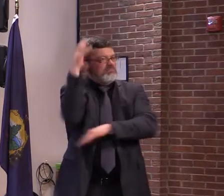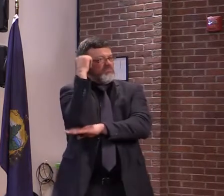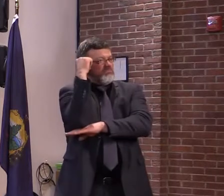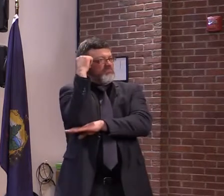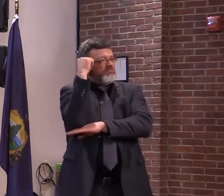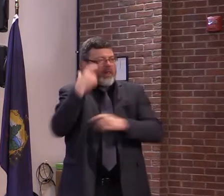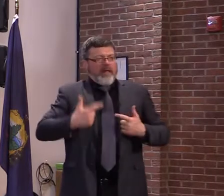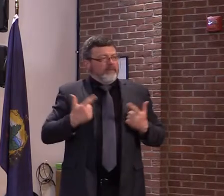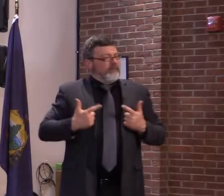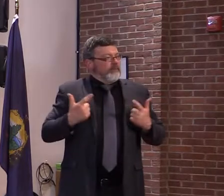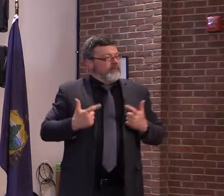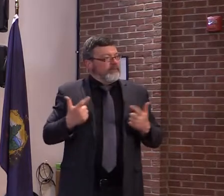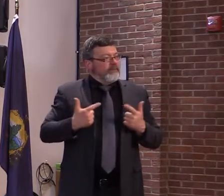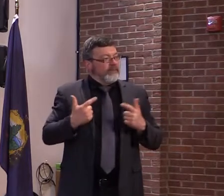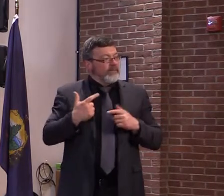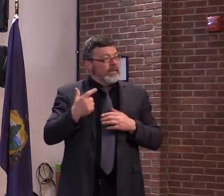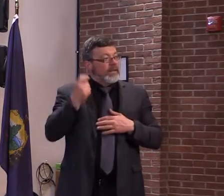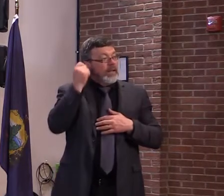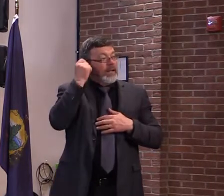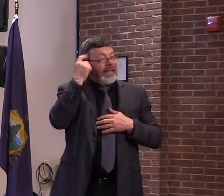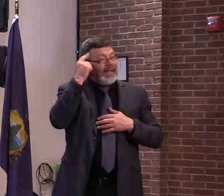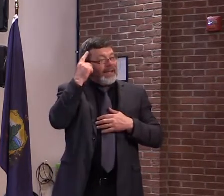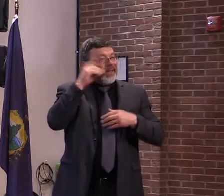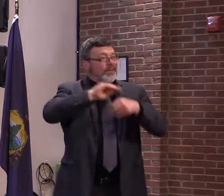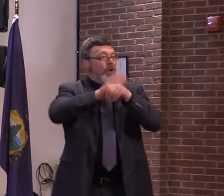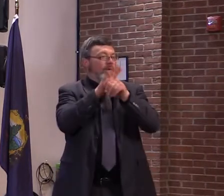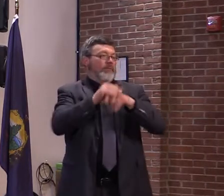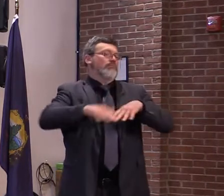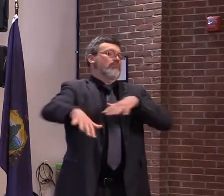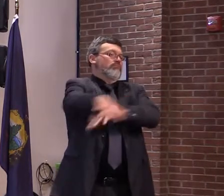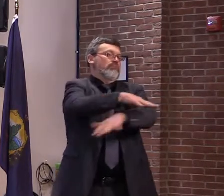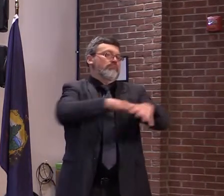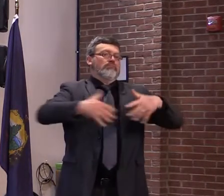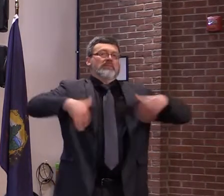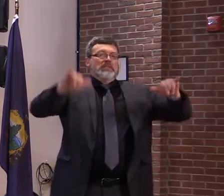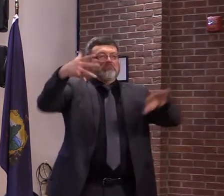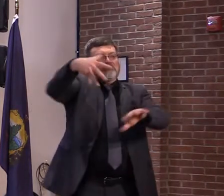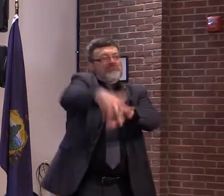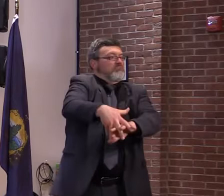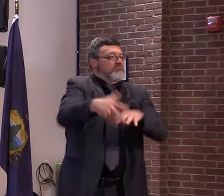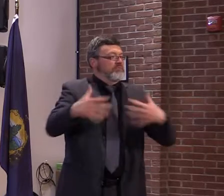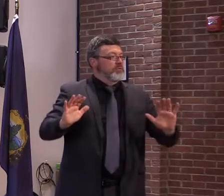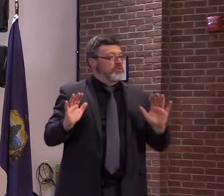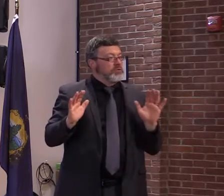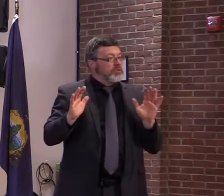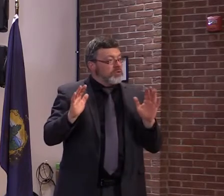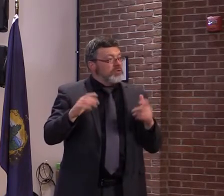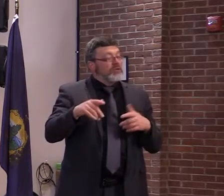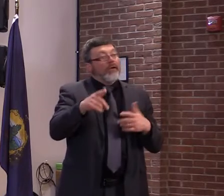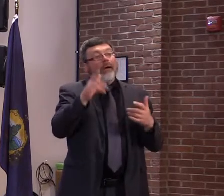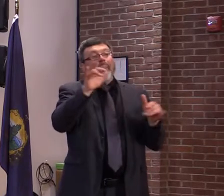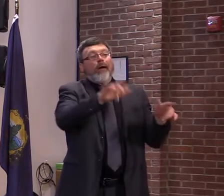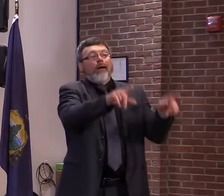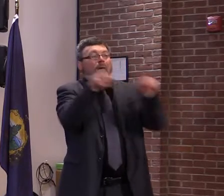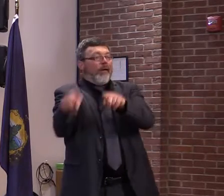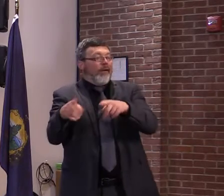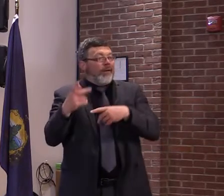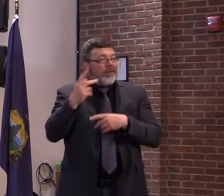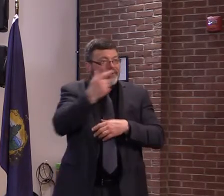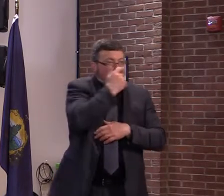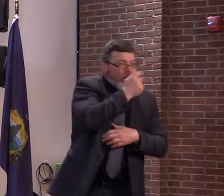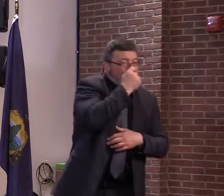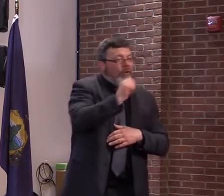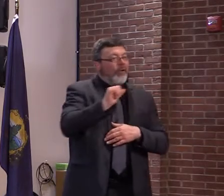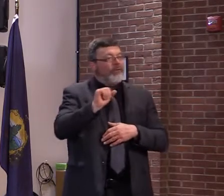we know that the virus is not going away. Just like you might get a cold or any respiratory infection, you can still get